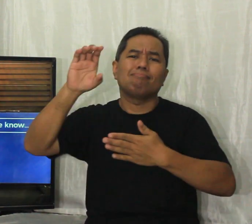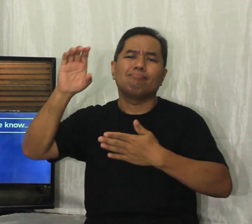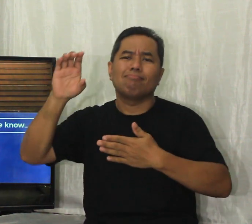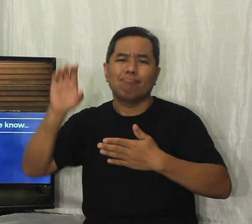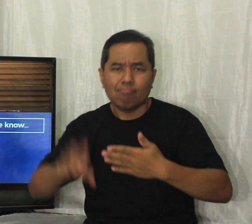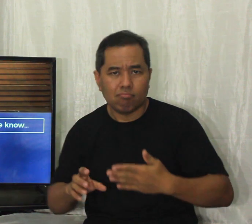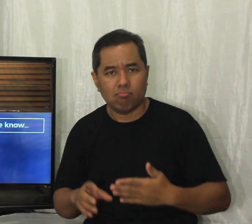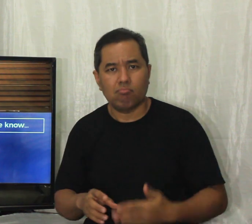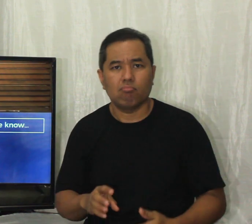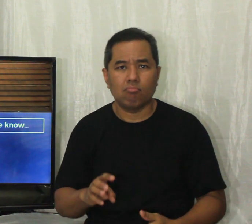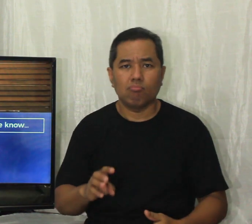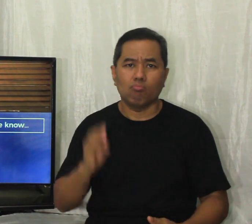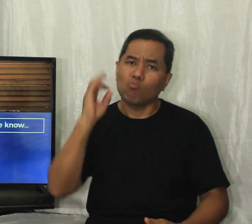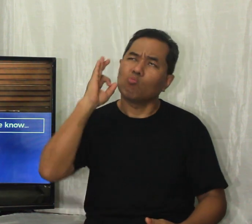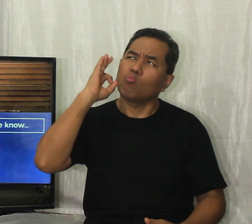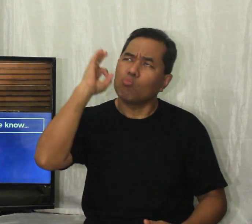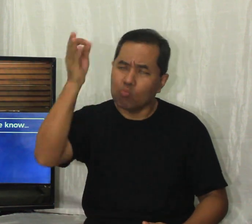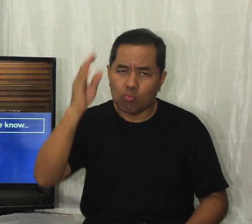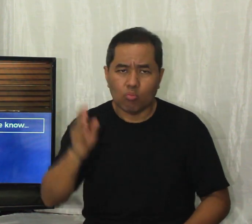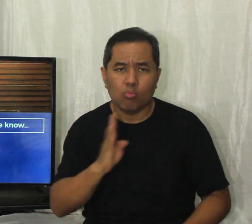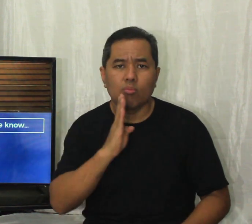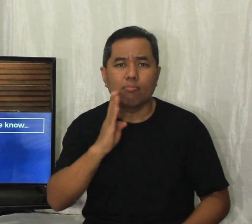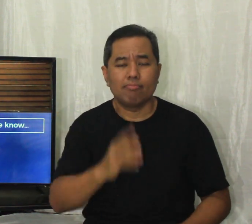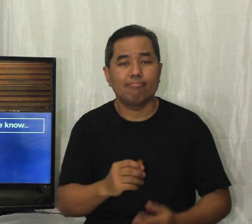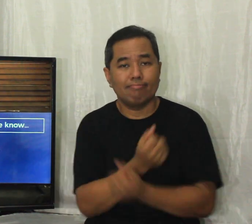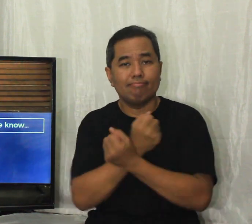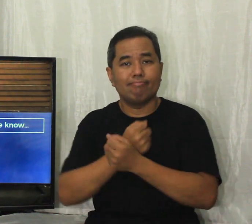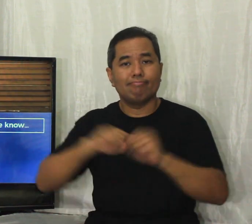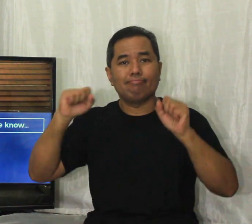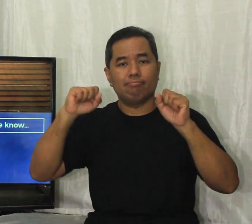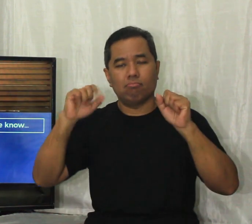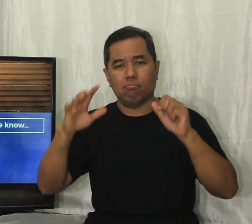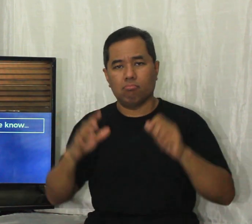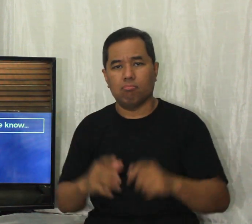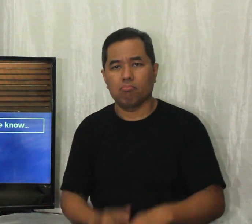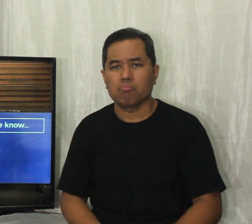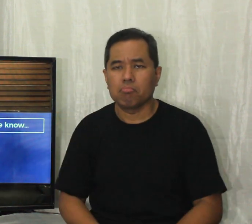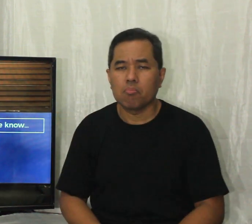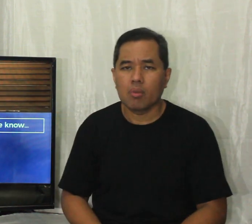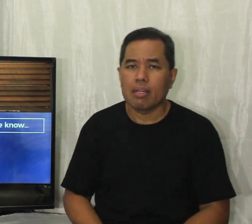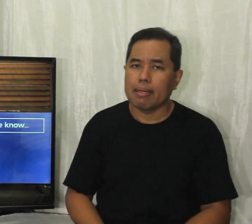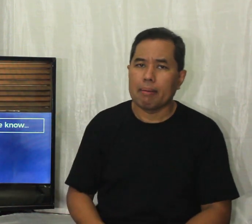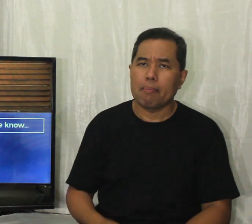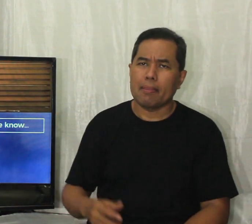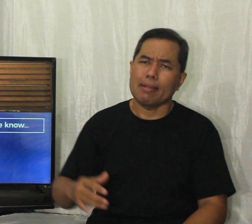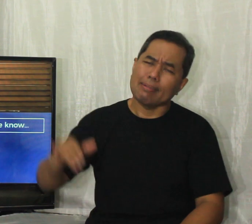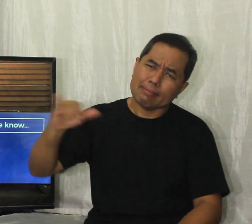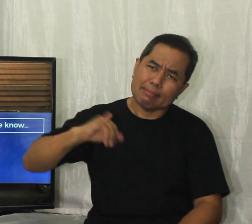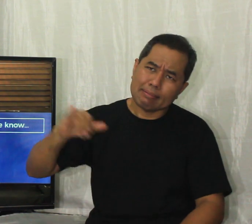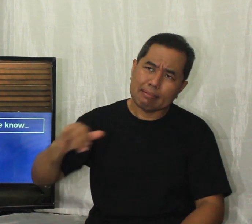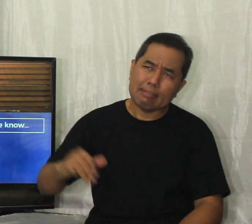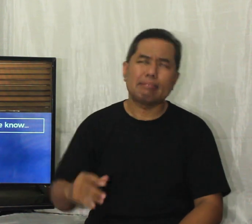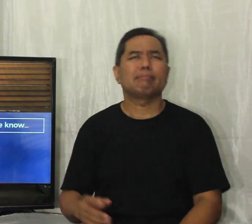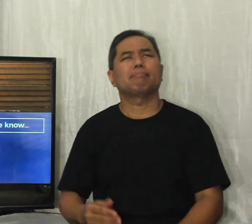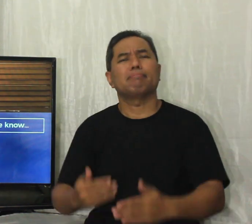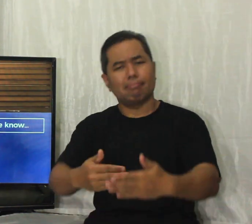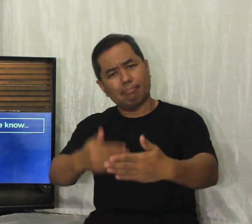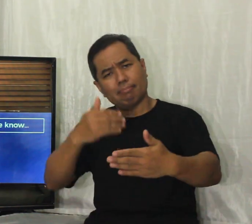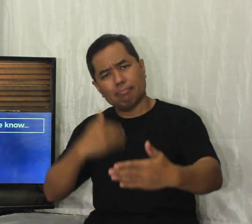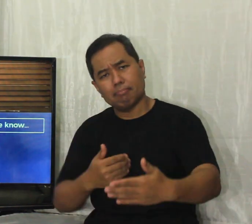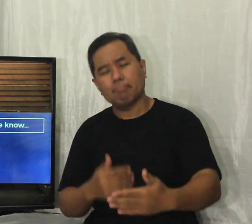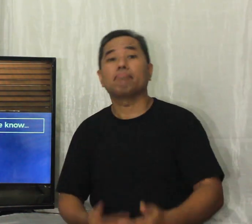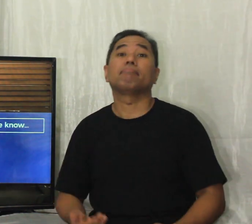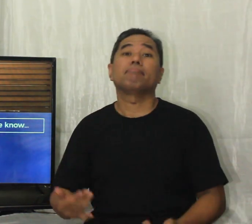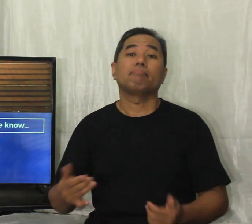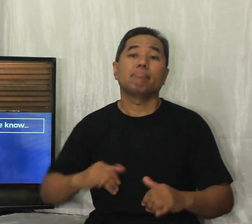that was very clear. He told the disciples then, it echoes to us today, right? They're going to be hating you because of me, and